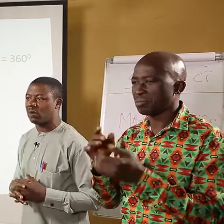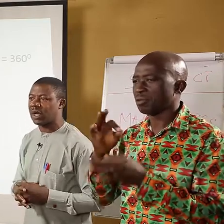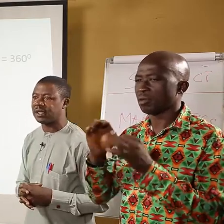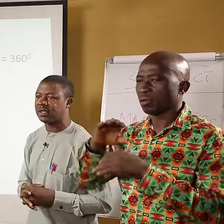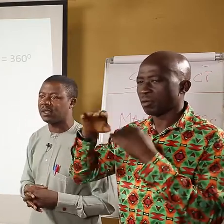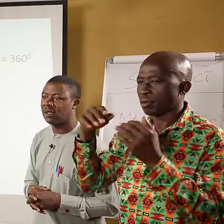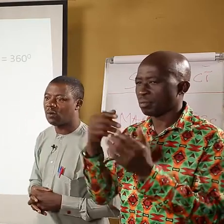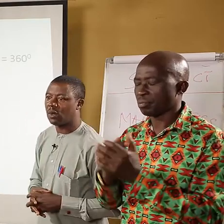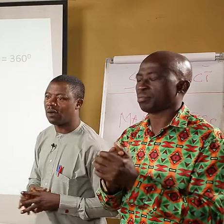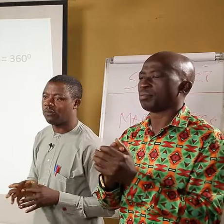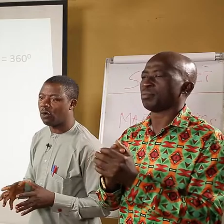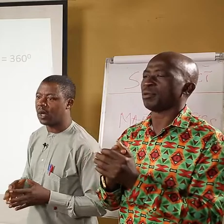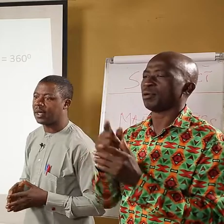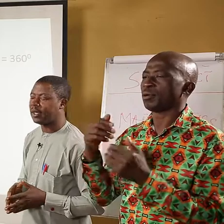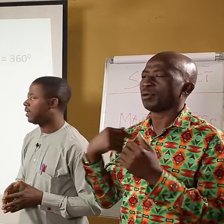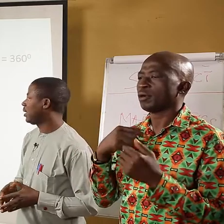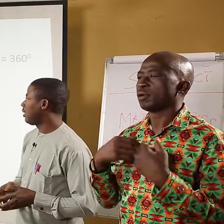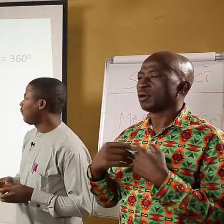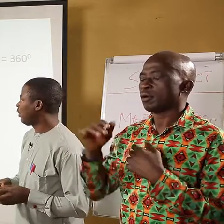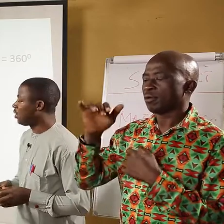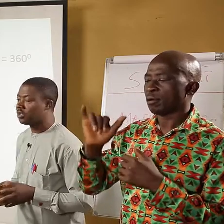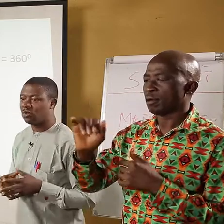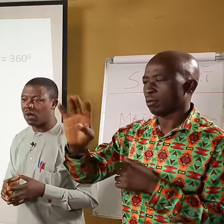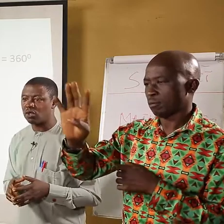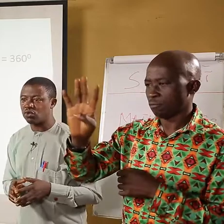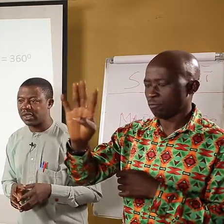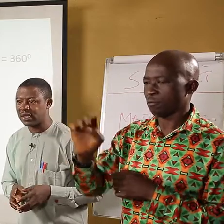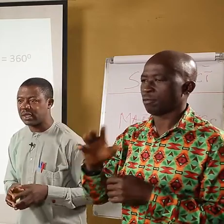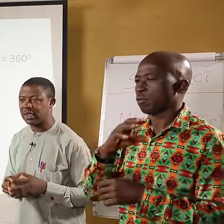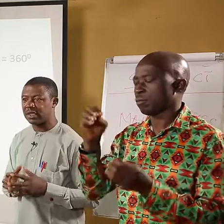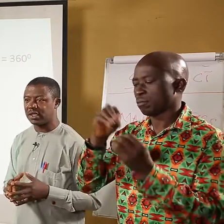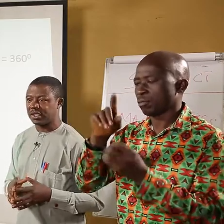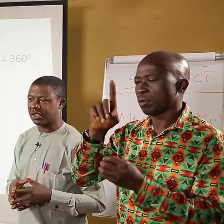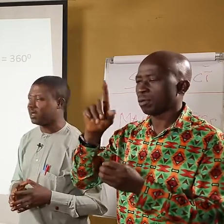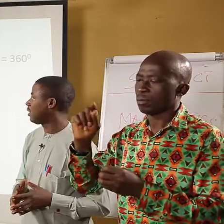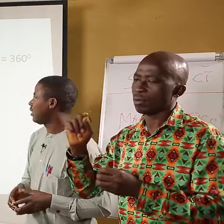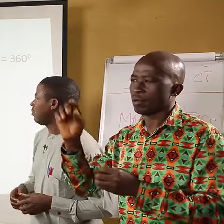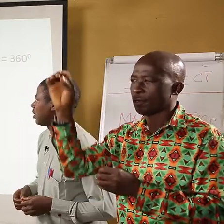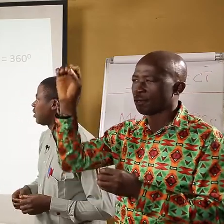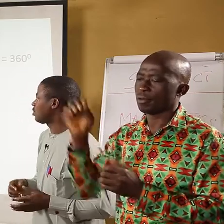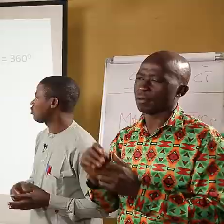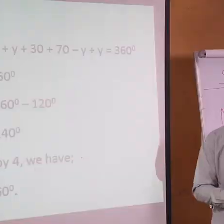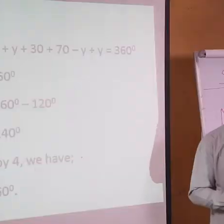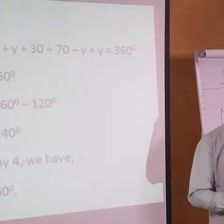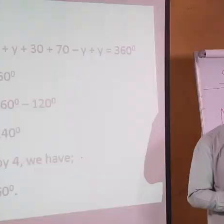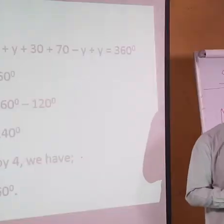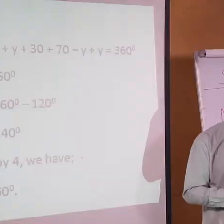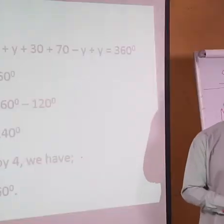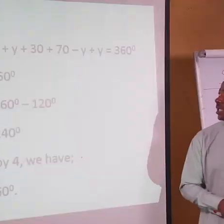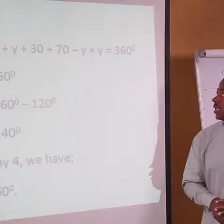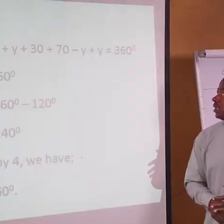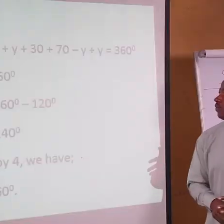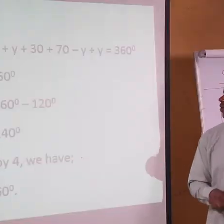up all the y's, we'll have 4y plus 120 degrees, because 20